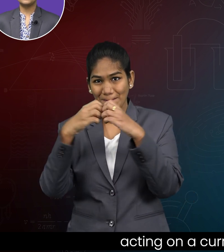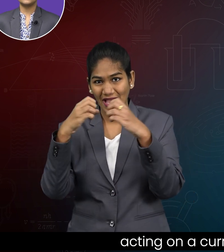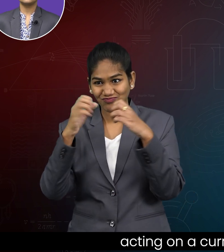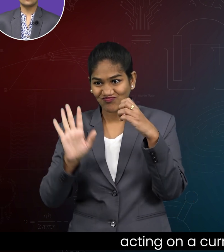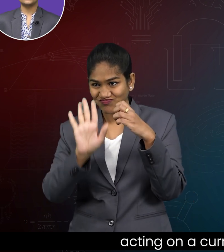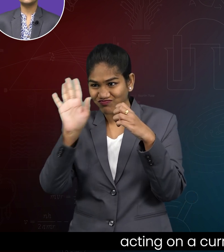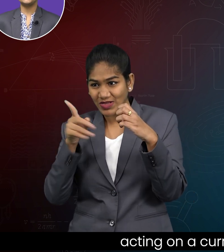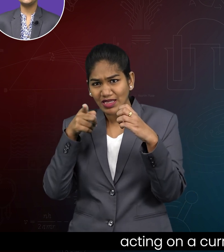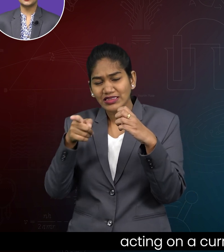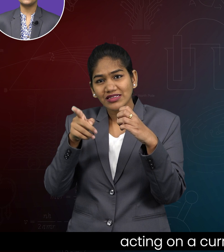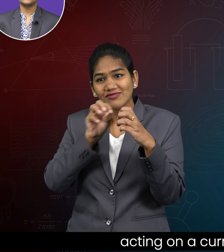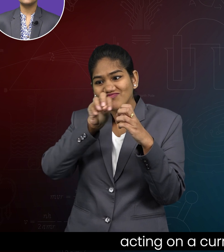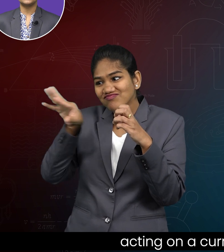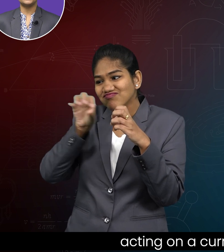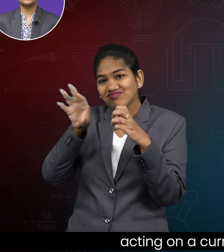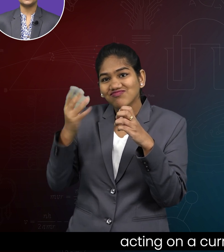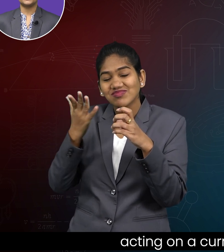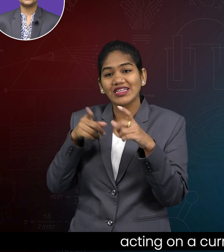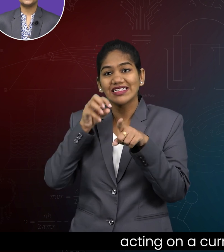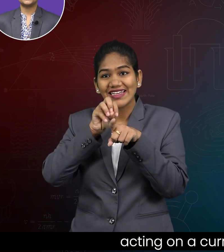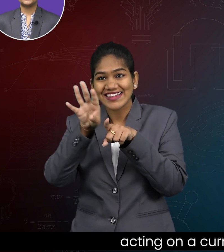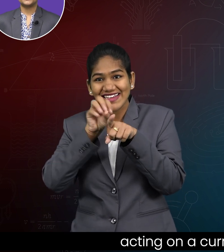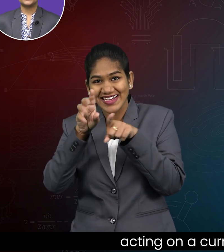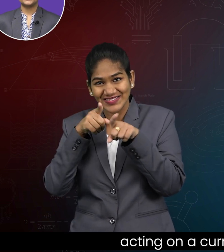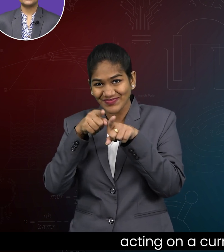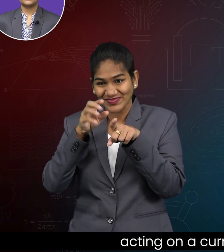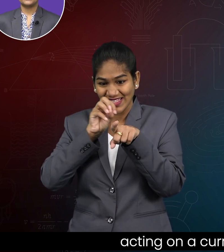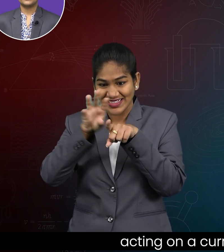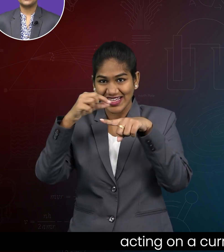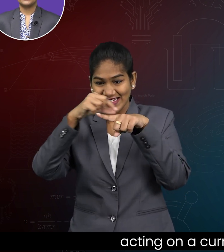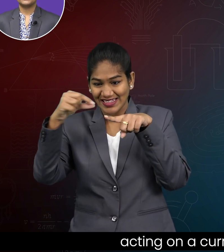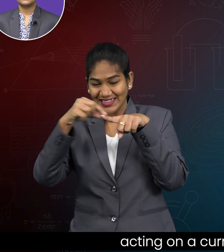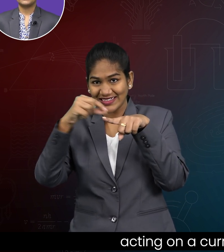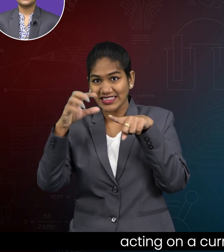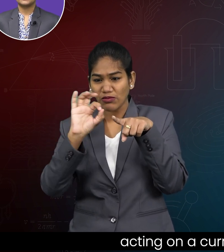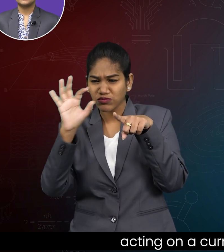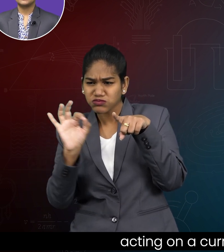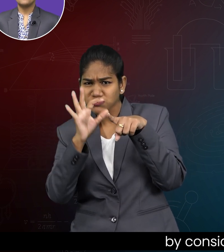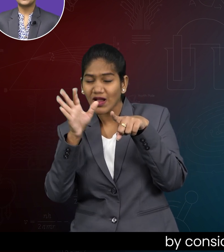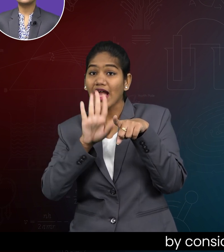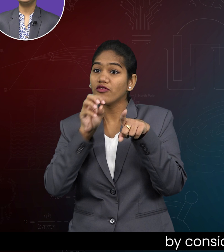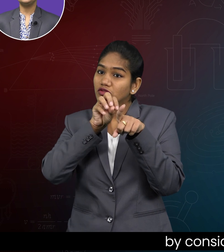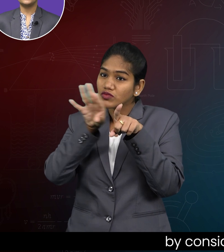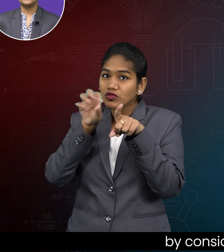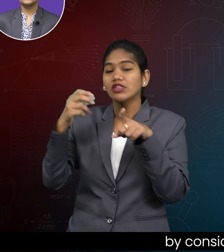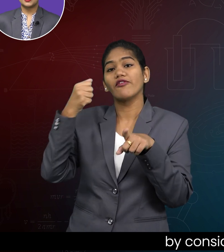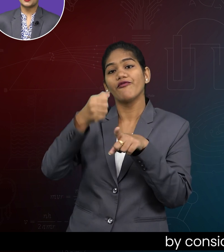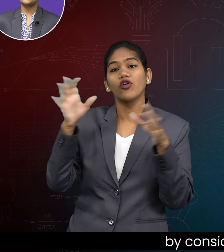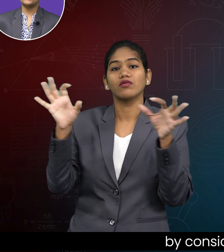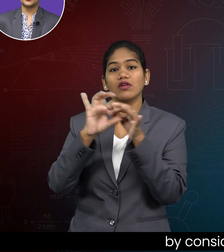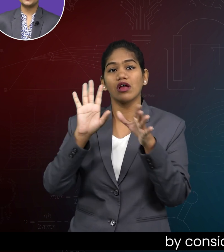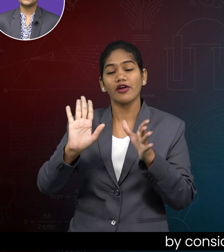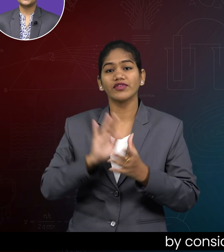acting on a current carrying conductor. by considering